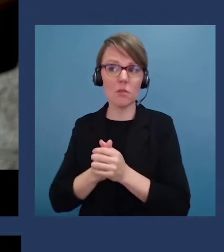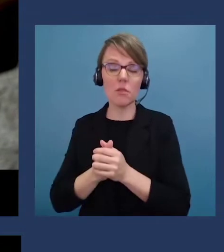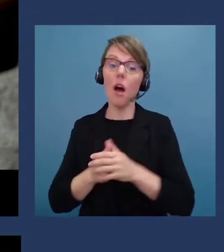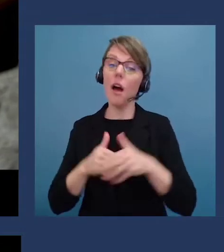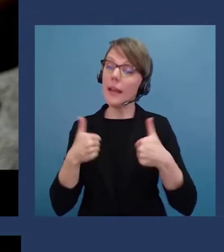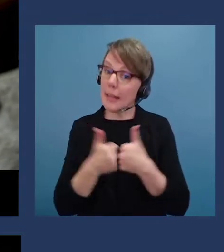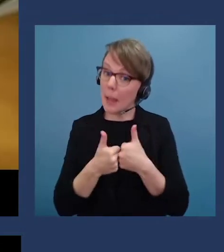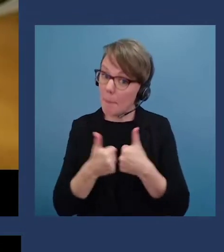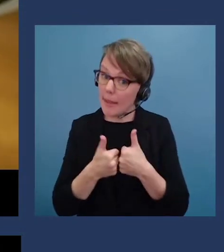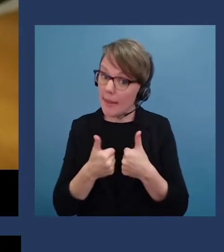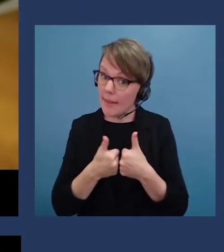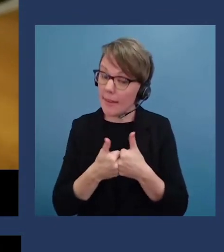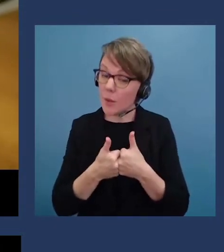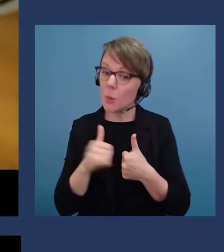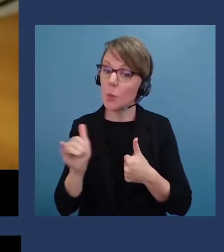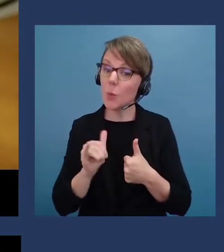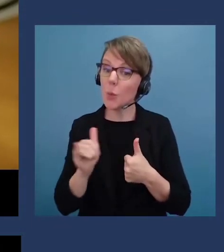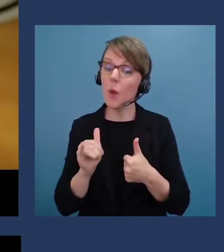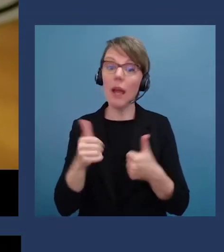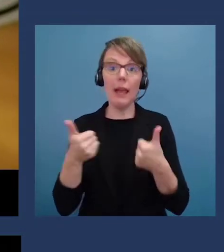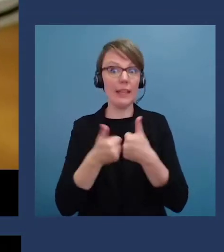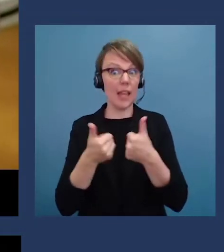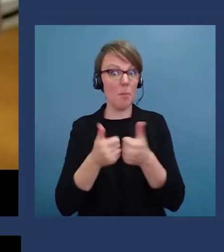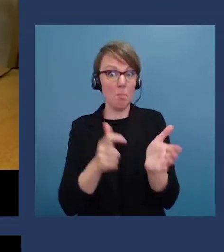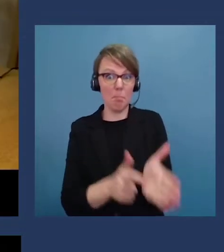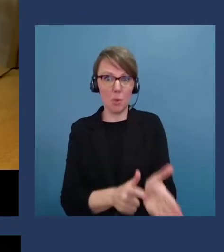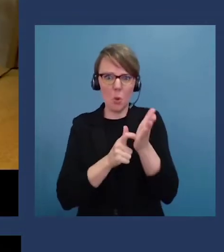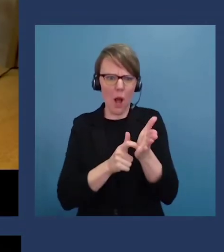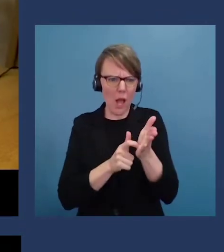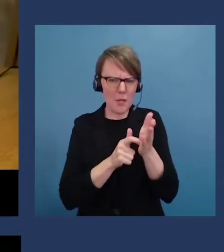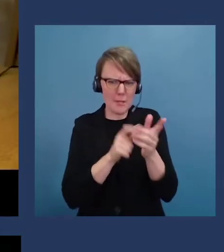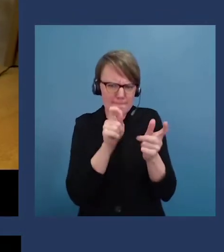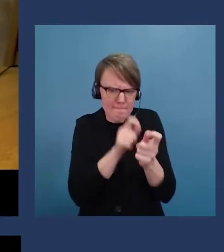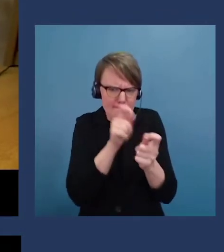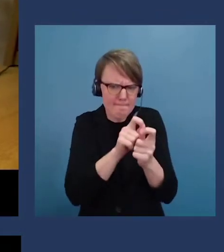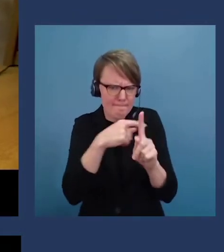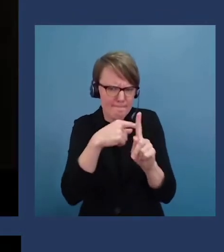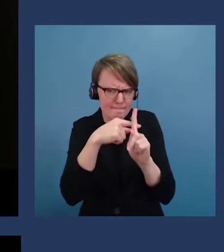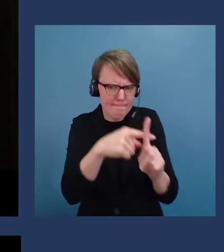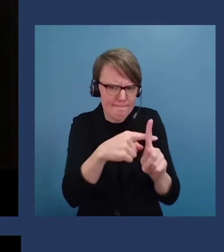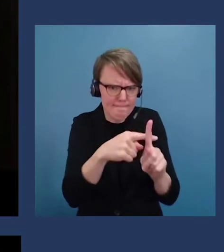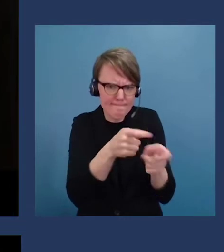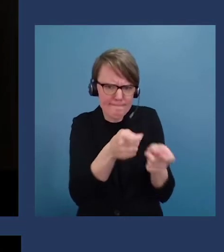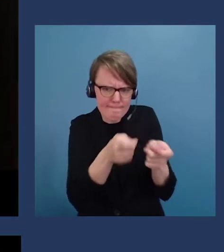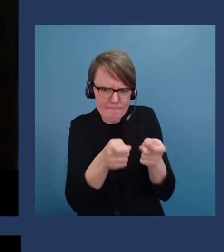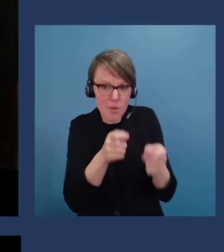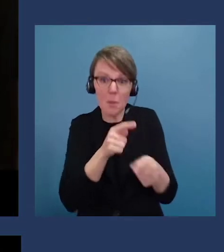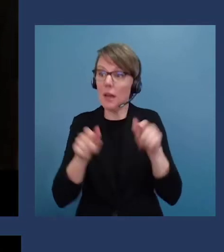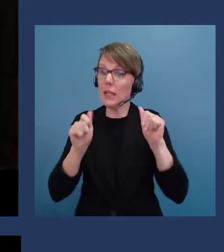That is so true. It's very important. Next question for you. What